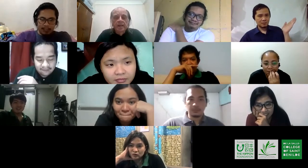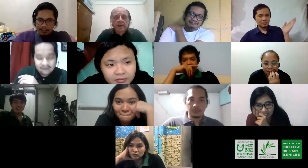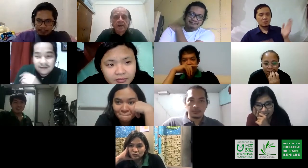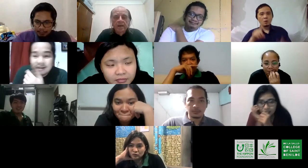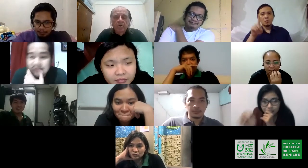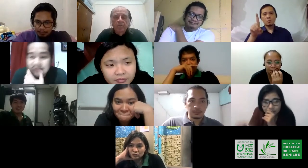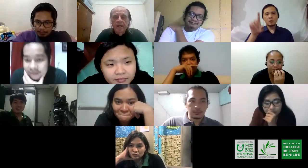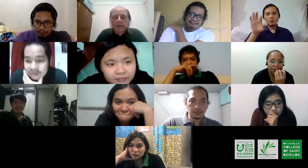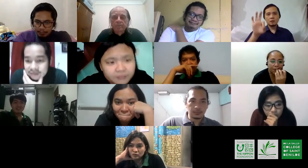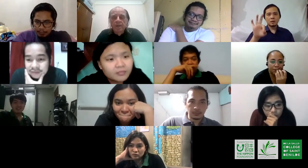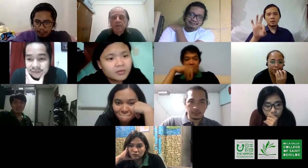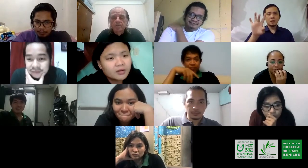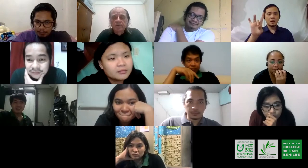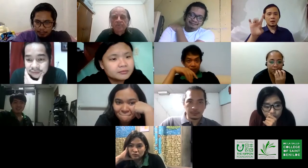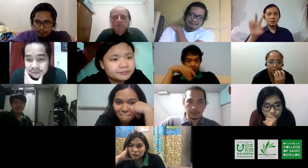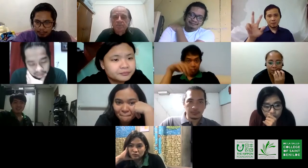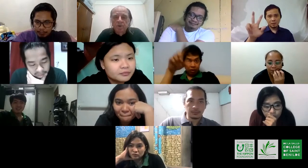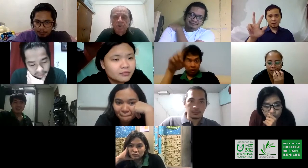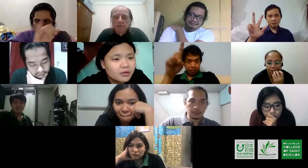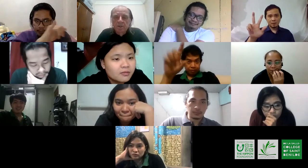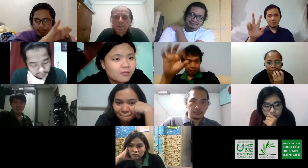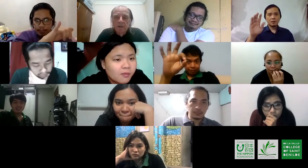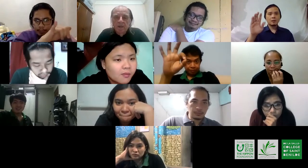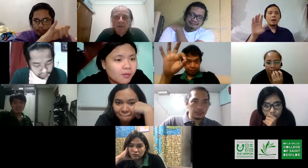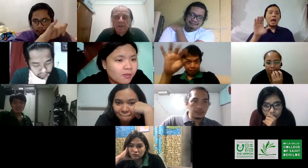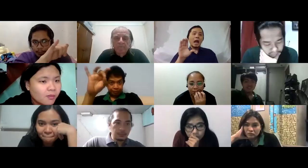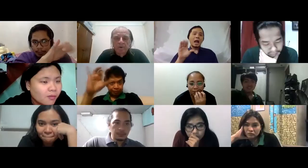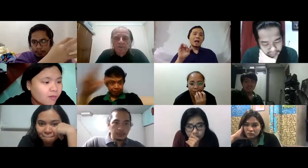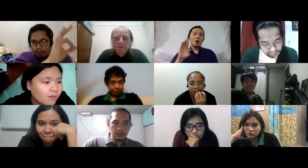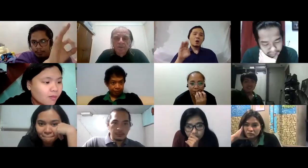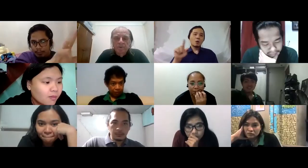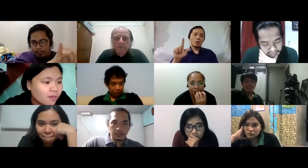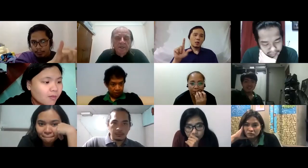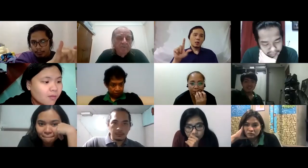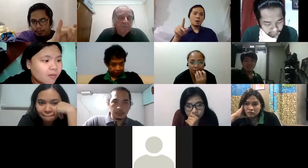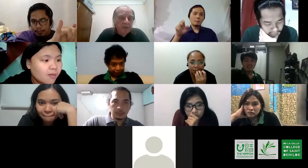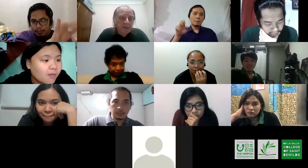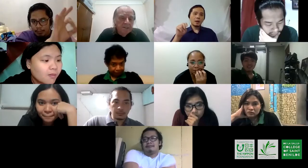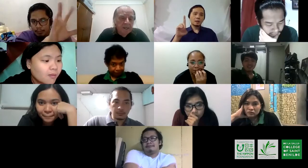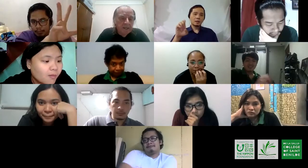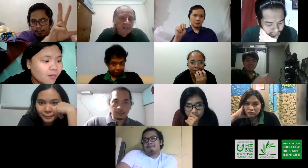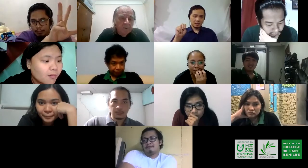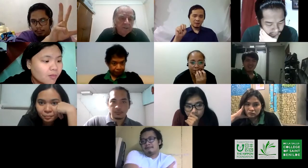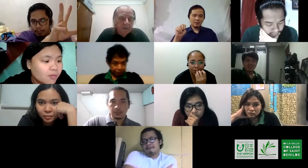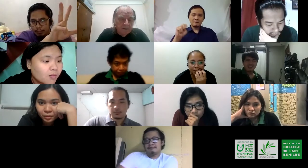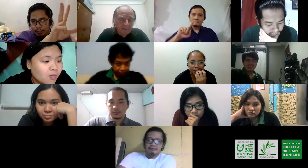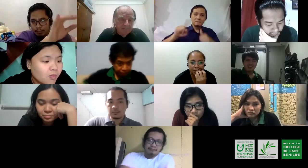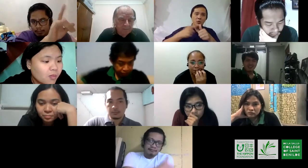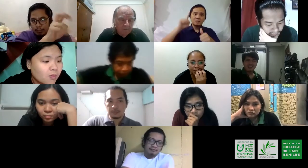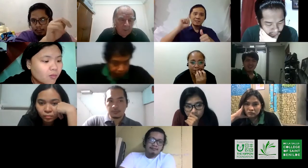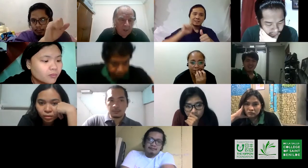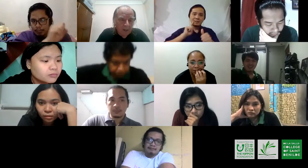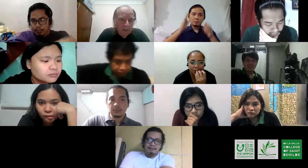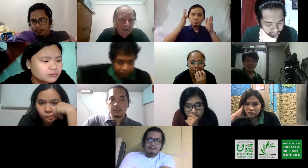1983, Carol Padden becomes the first deaf person to receive a PhD in linguistics.